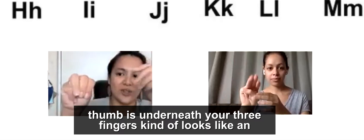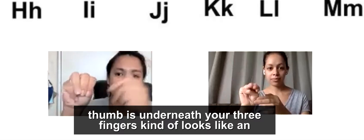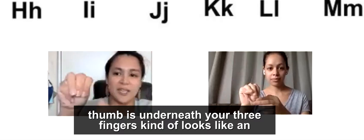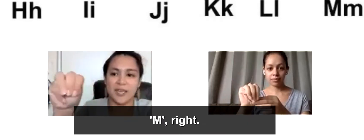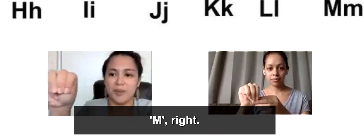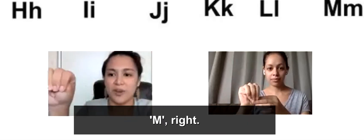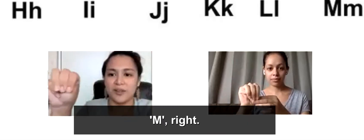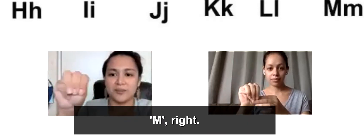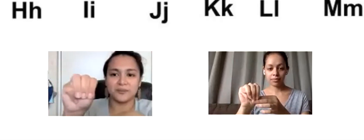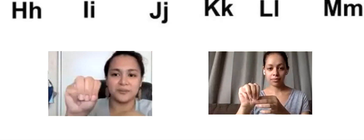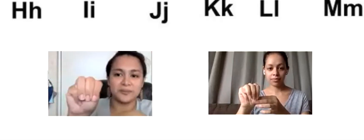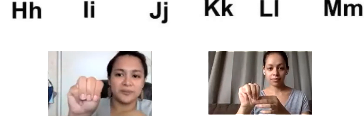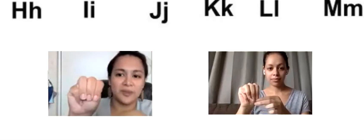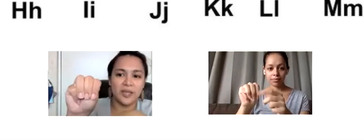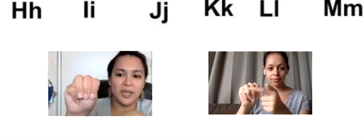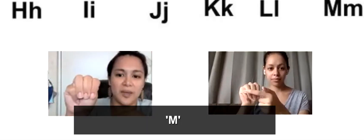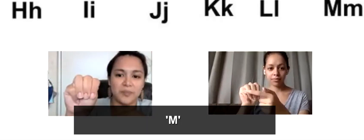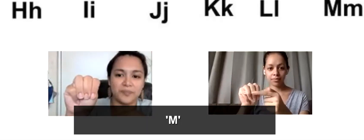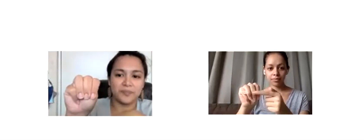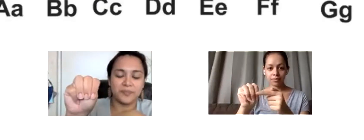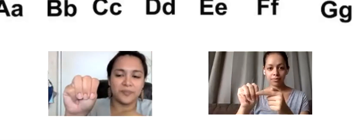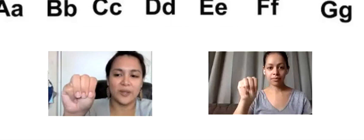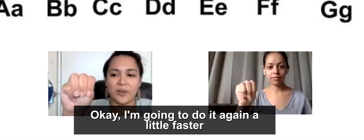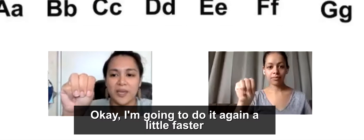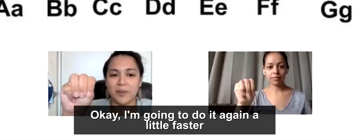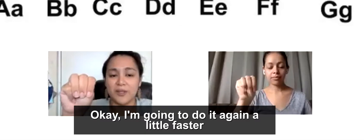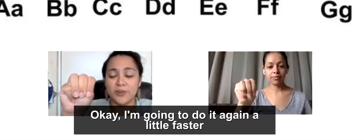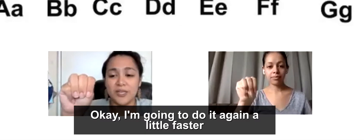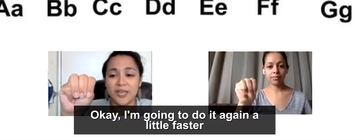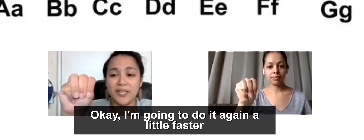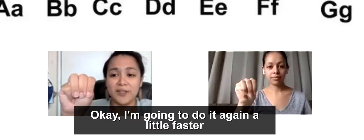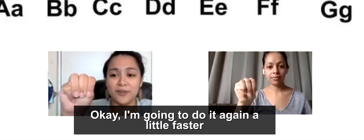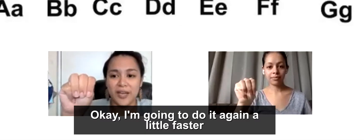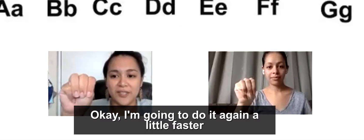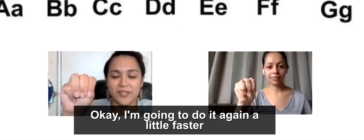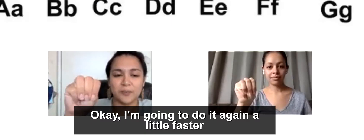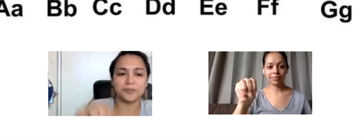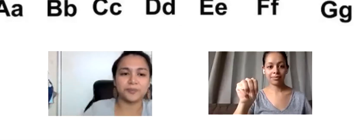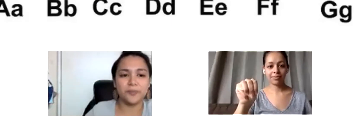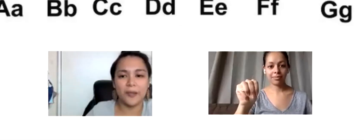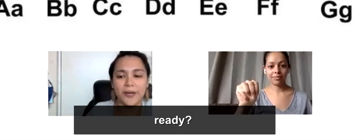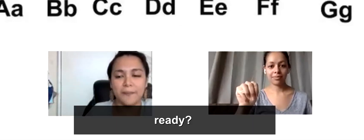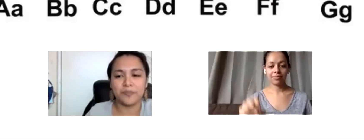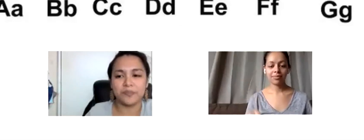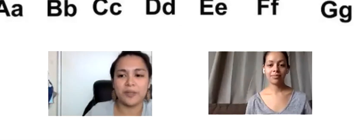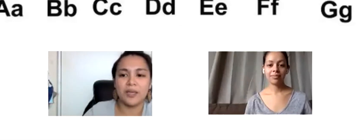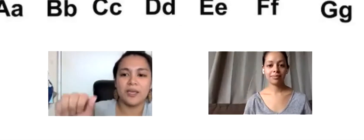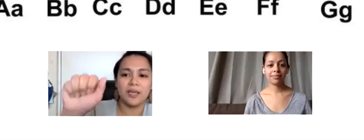Kind of looks like an M, right? M. Okay, I'm going to do it again a little faster.